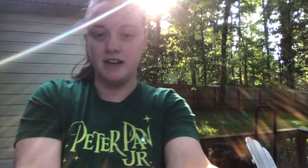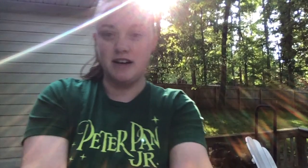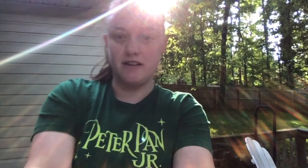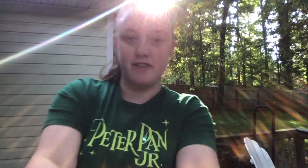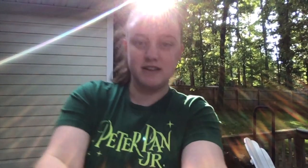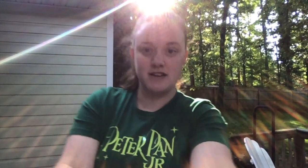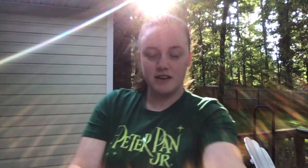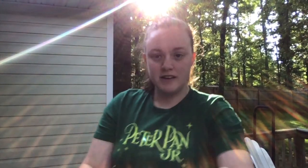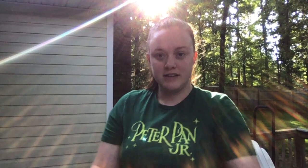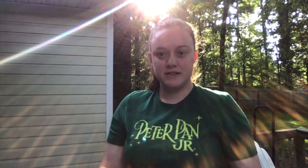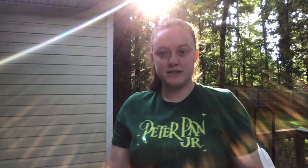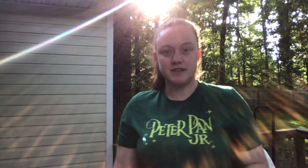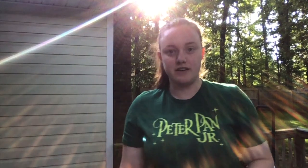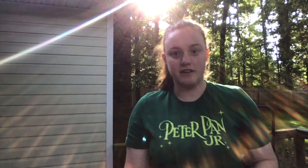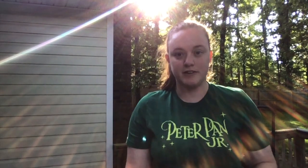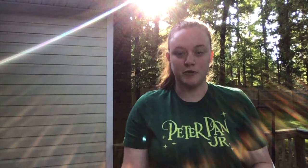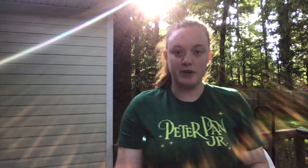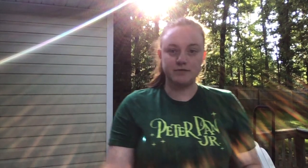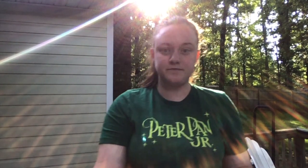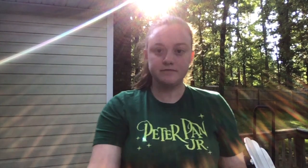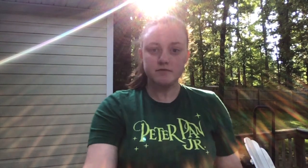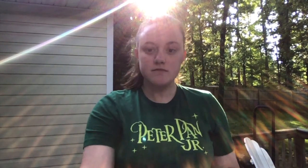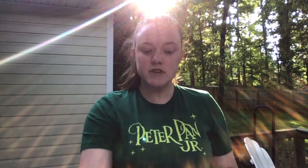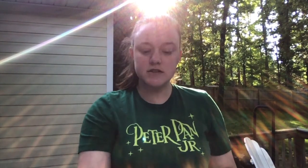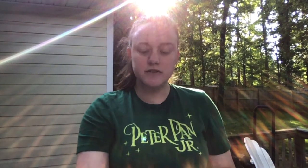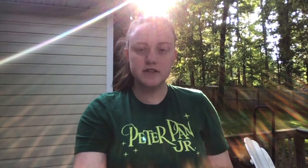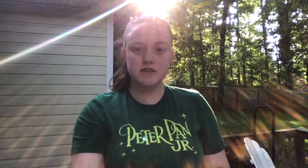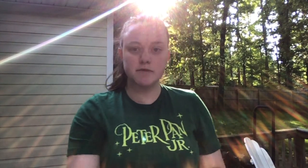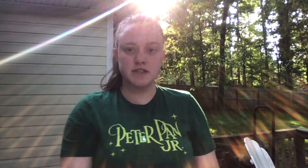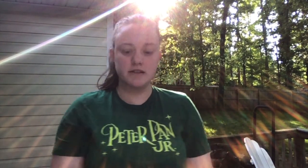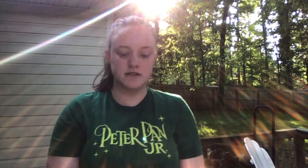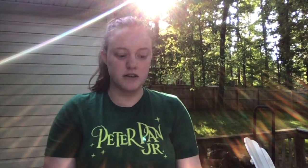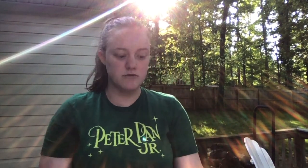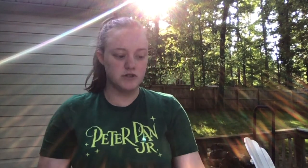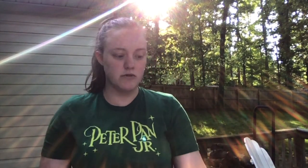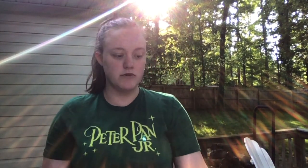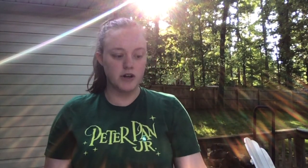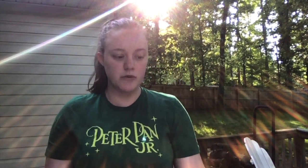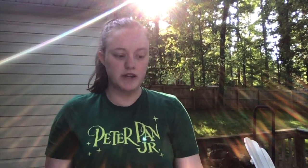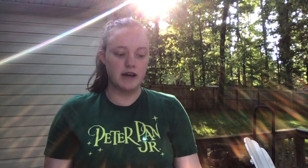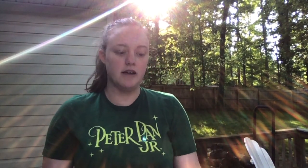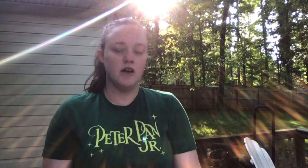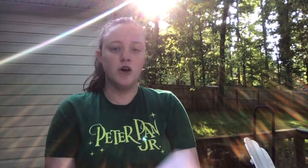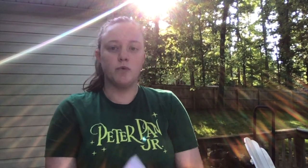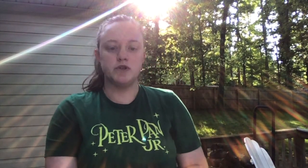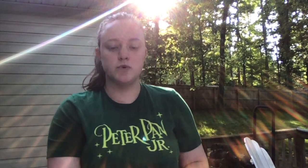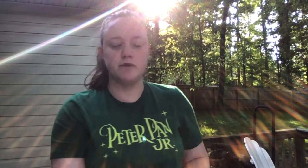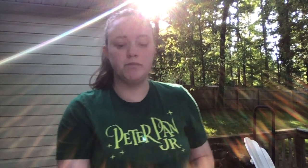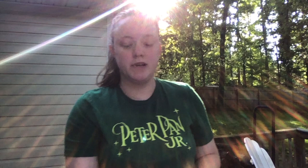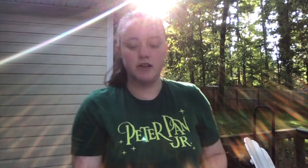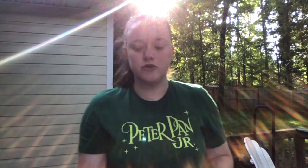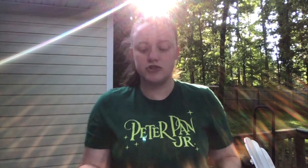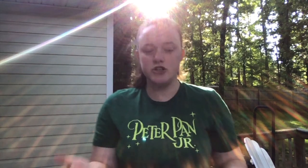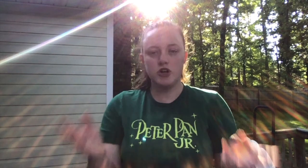out of the sun a little bit. So these are some signs that you don't know yet, which would be, you should know